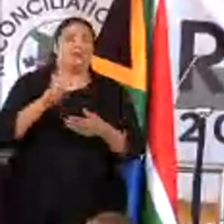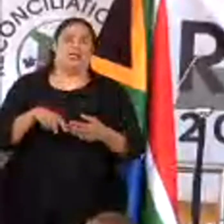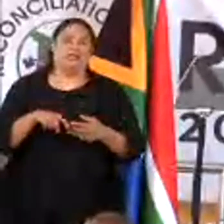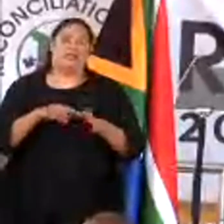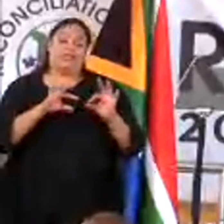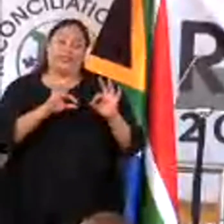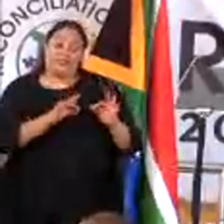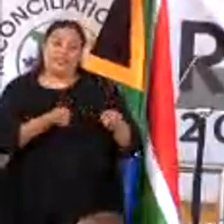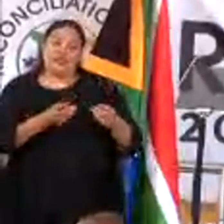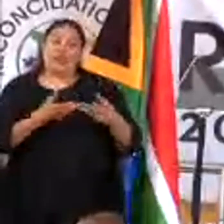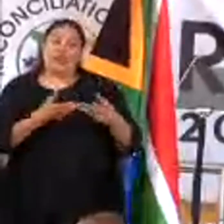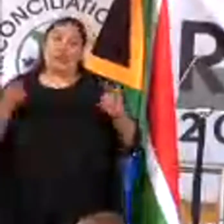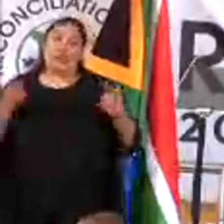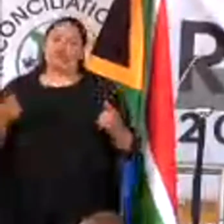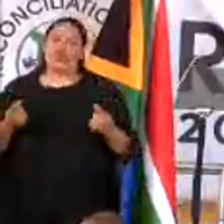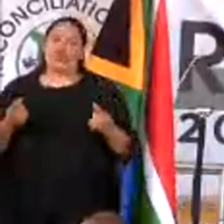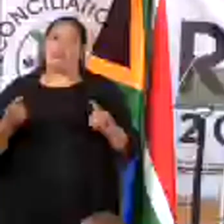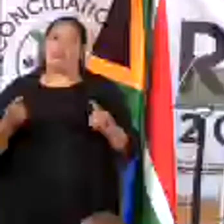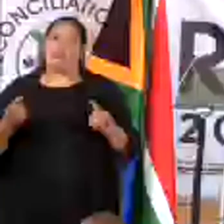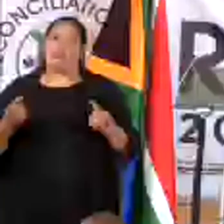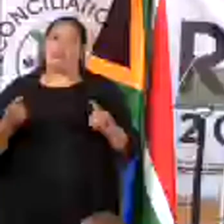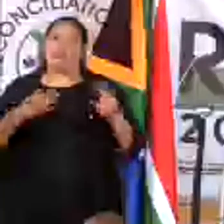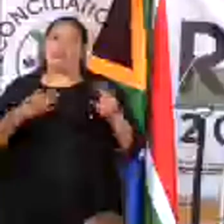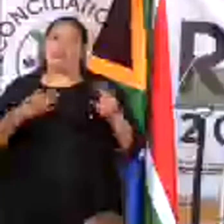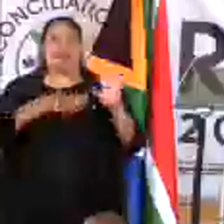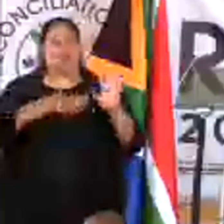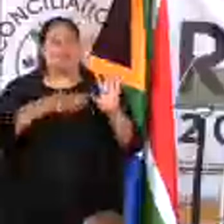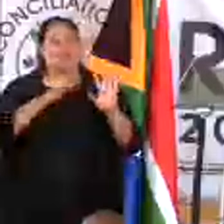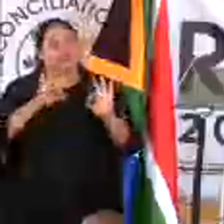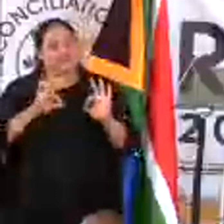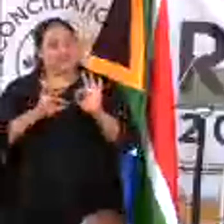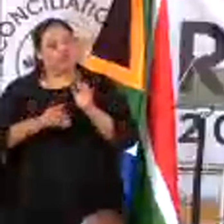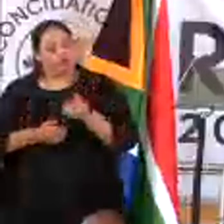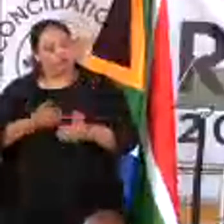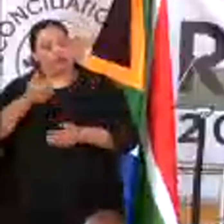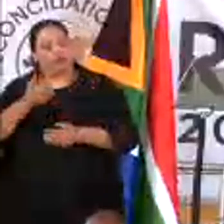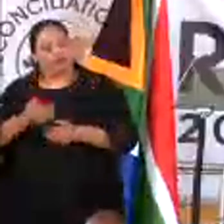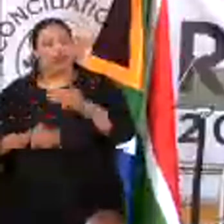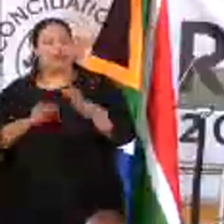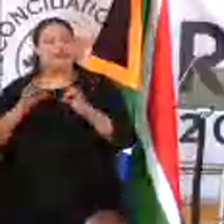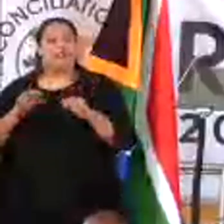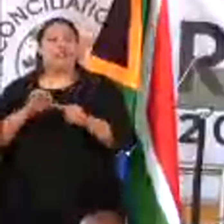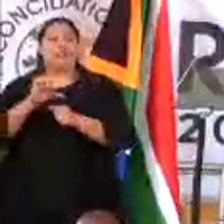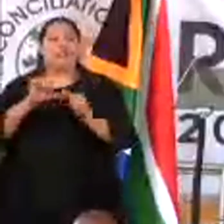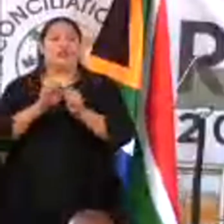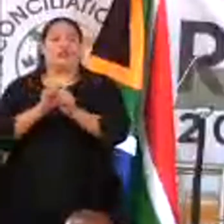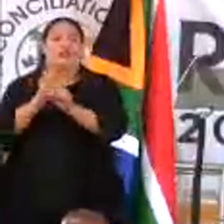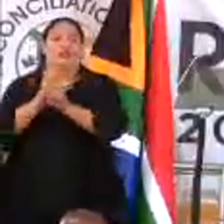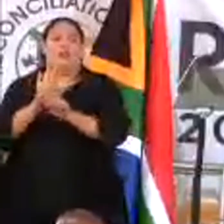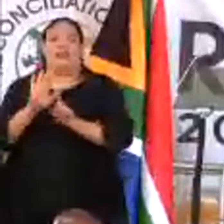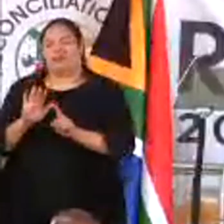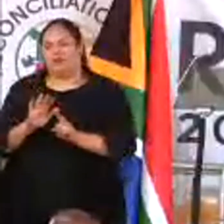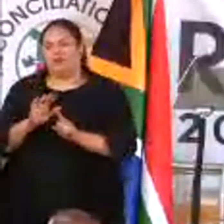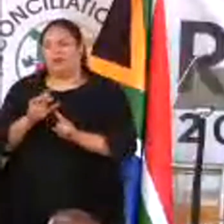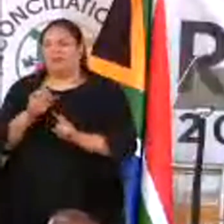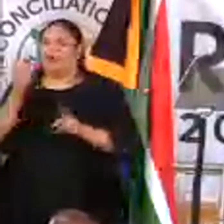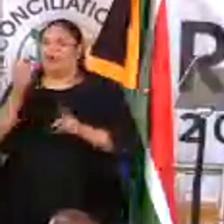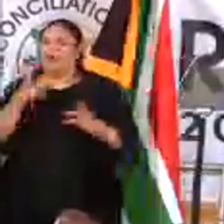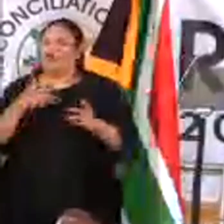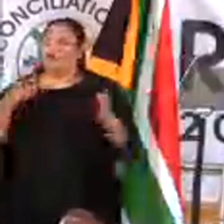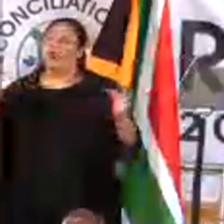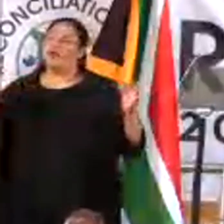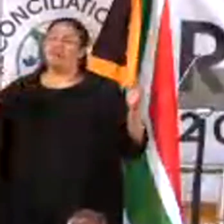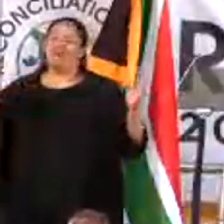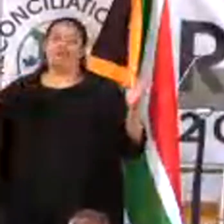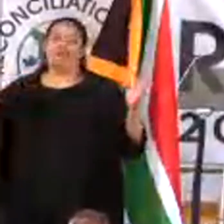to strengthen and consolidate the process of social compacting, where we come